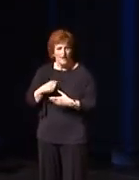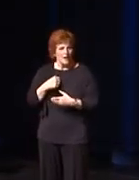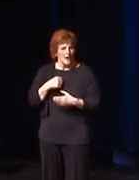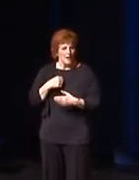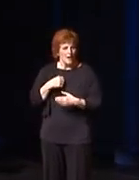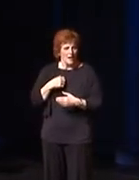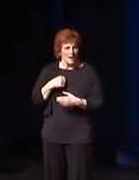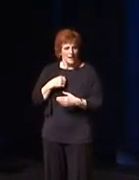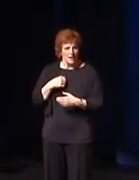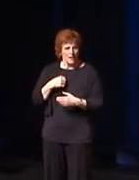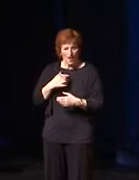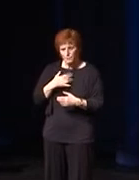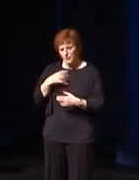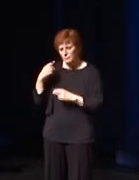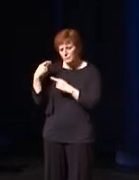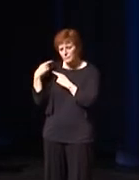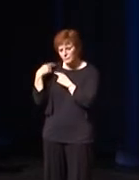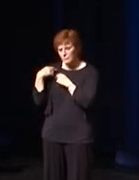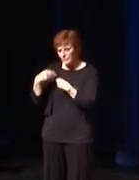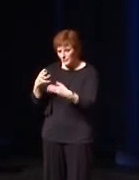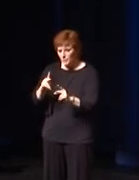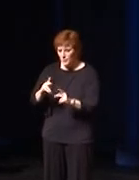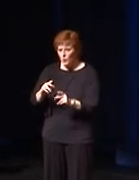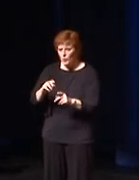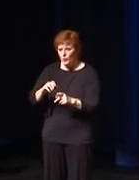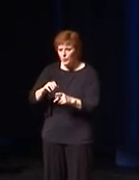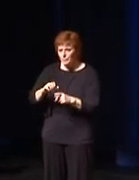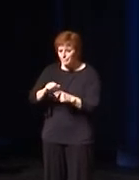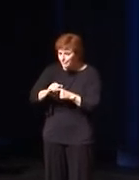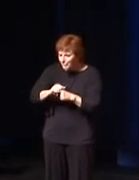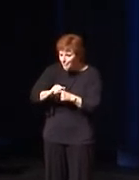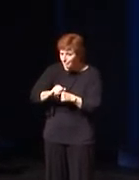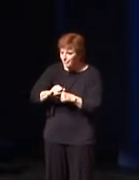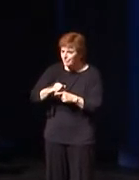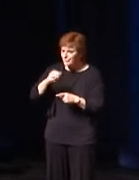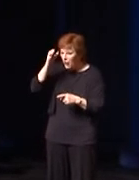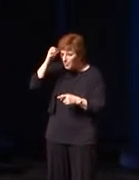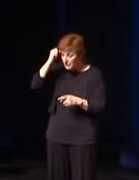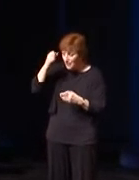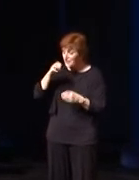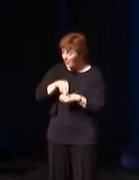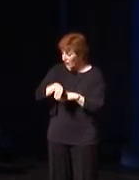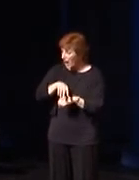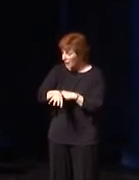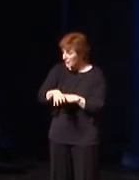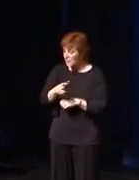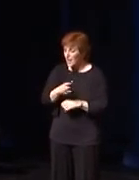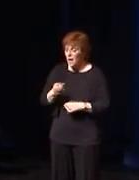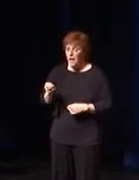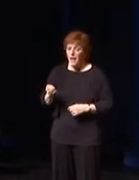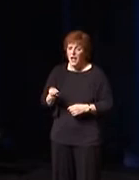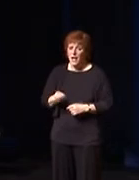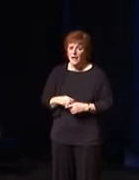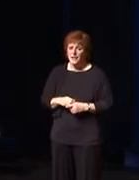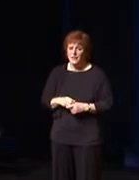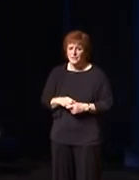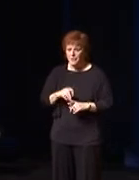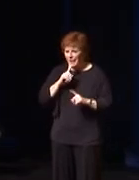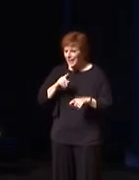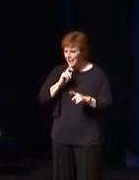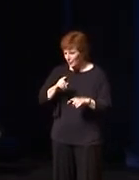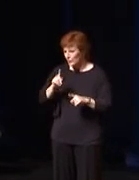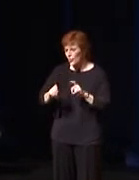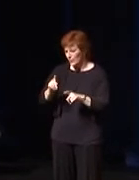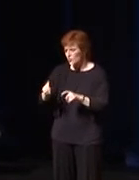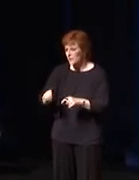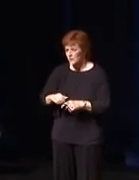I feel it's a responsibility to give people practical, common sense advice. And just to answer one other